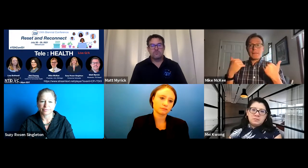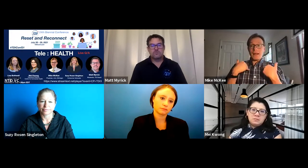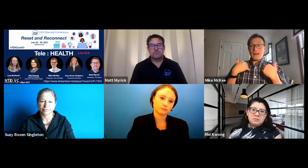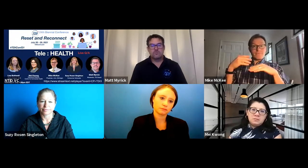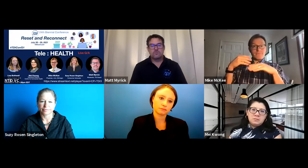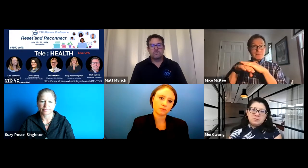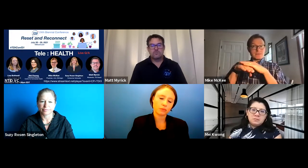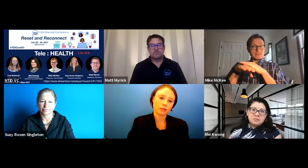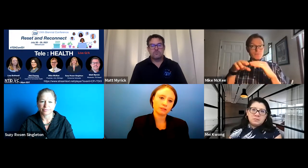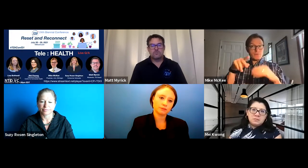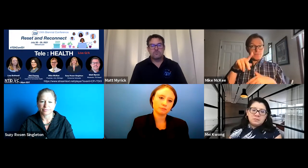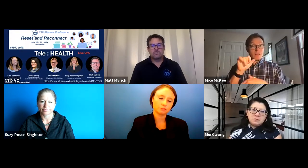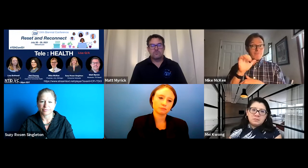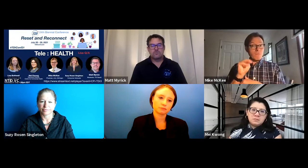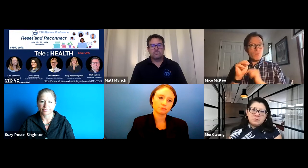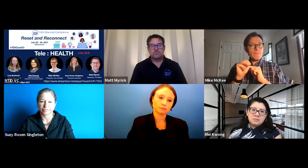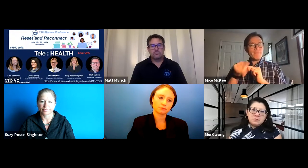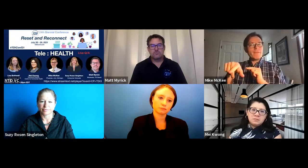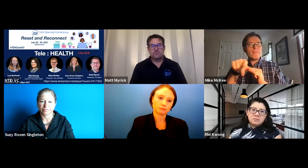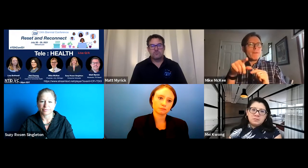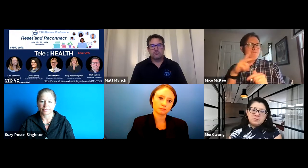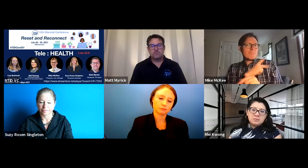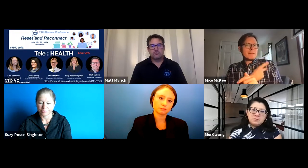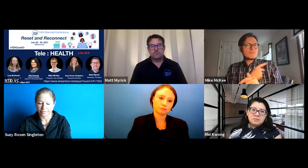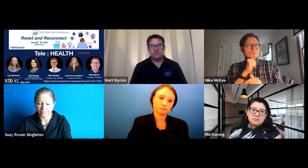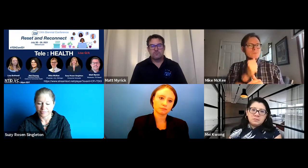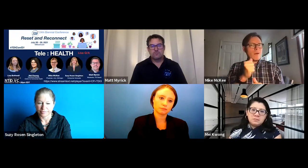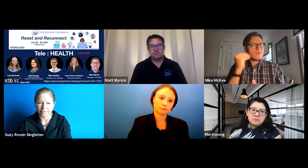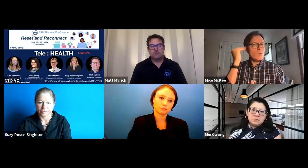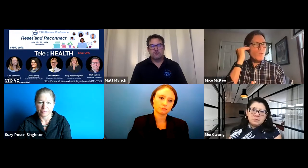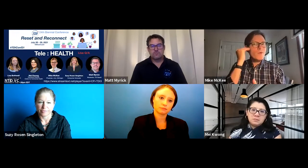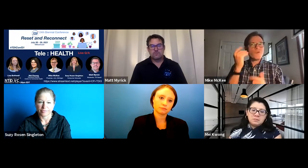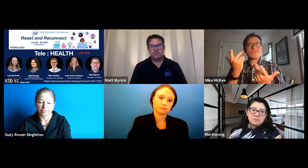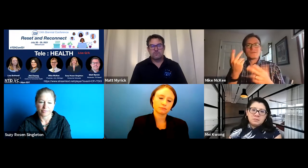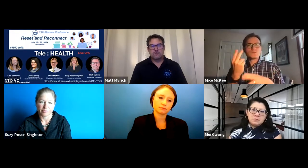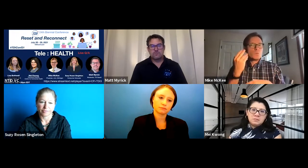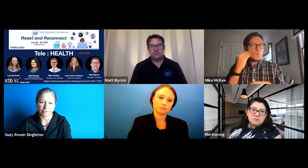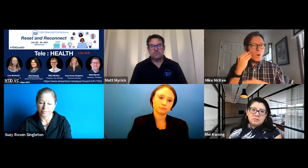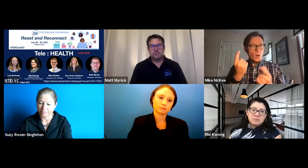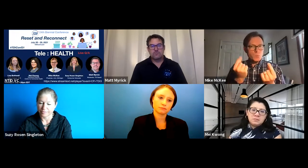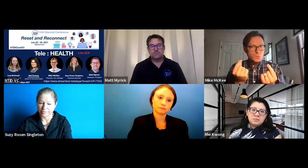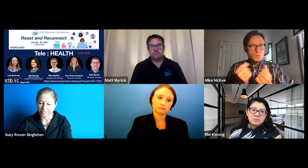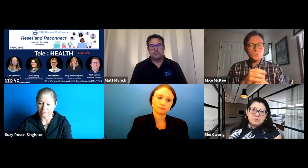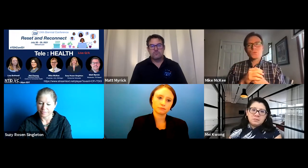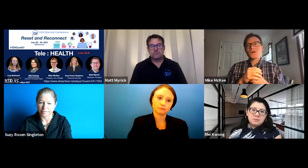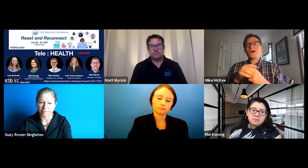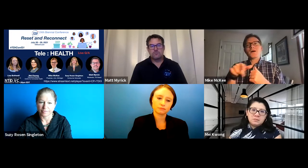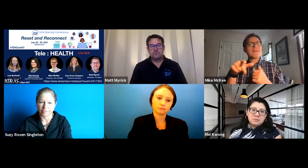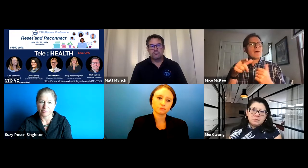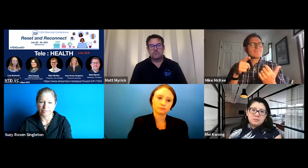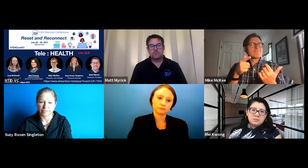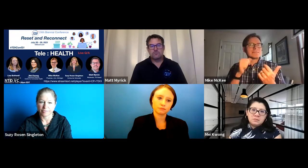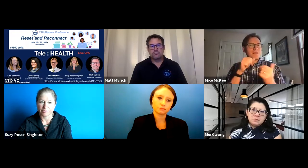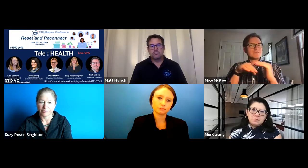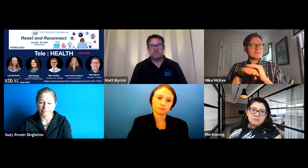emphasize to them that they may have an accessible platform, but maybe the patients aren't aware of what to do,